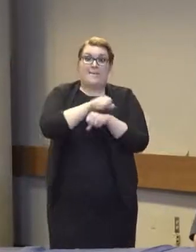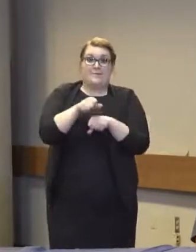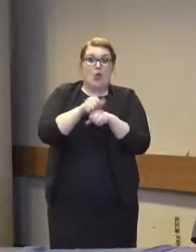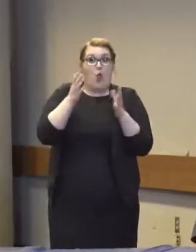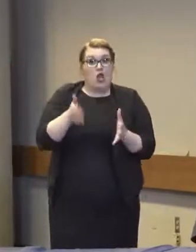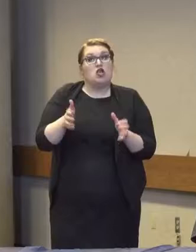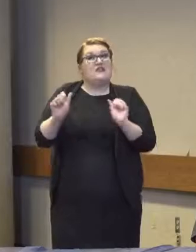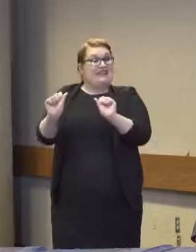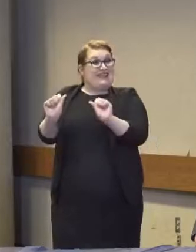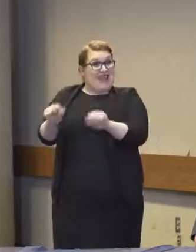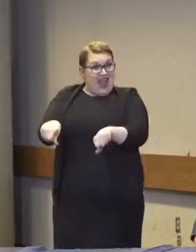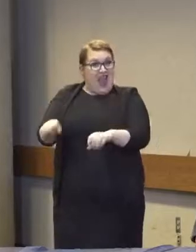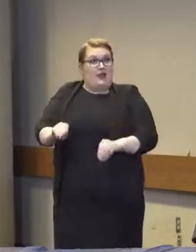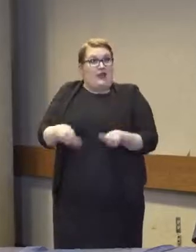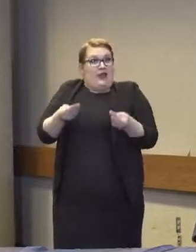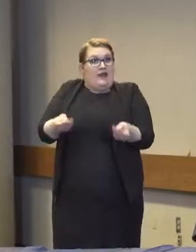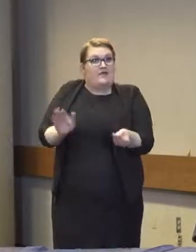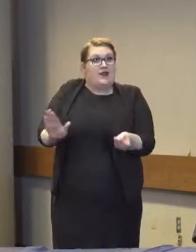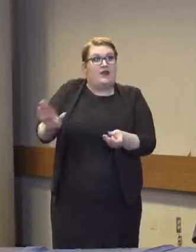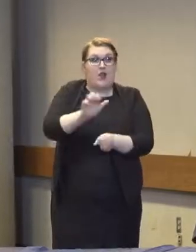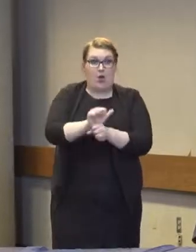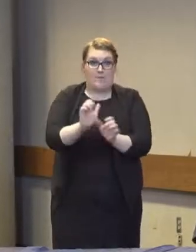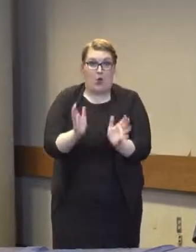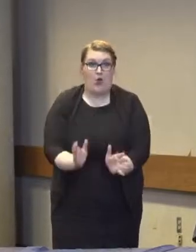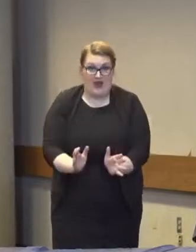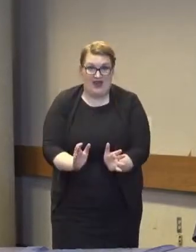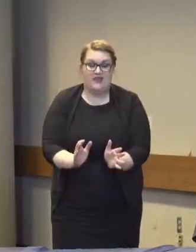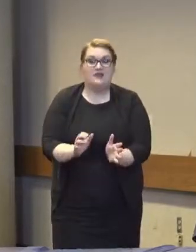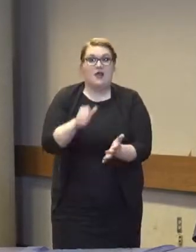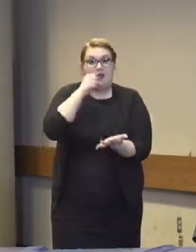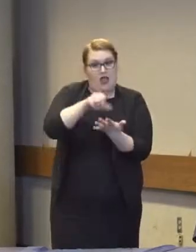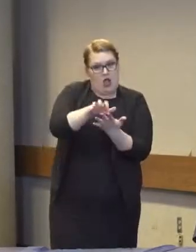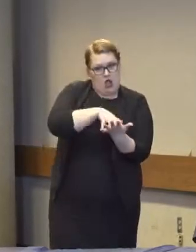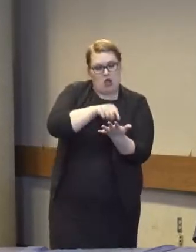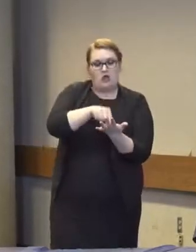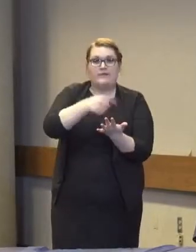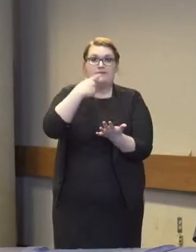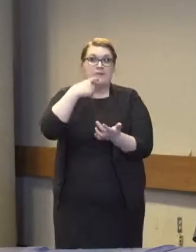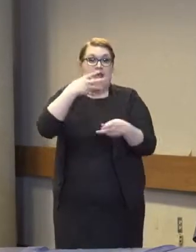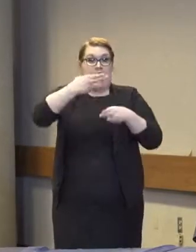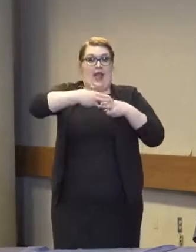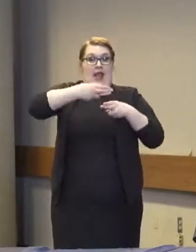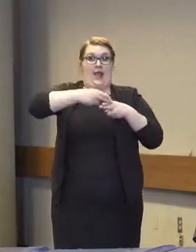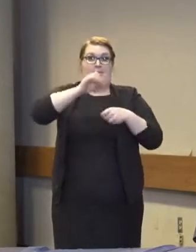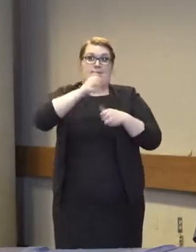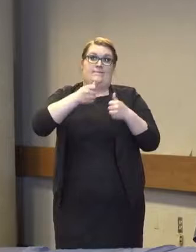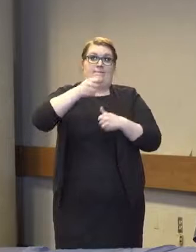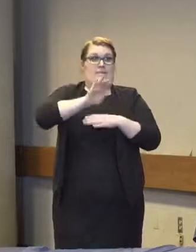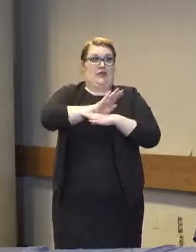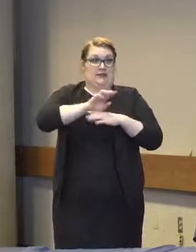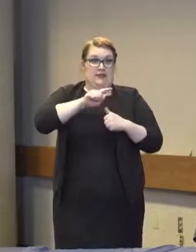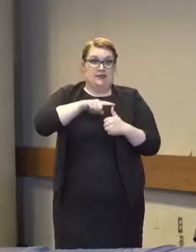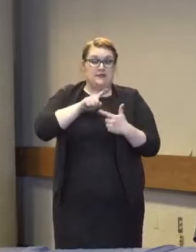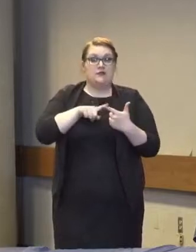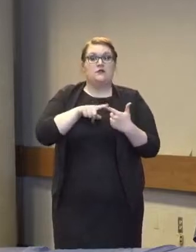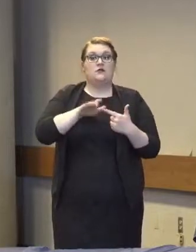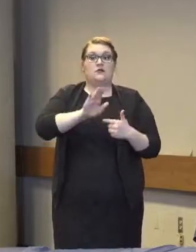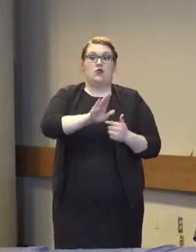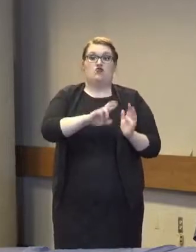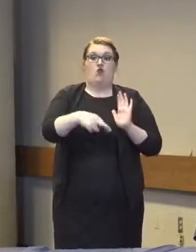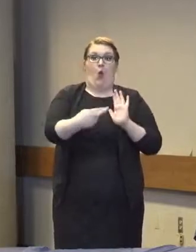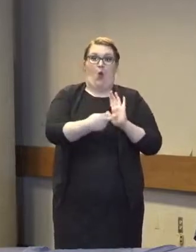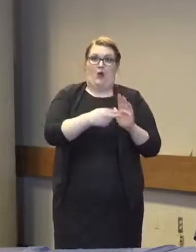to provide their employees with a letter that states the name of the employee, the essential role that your business